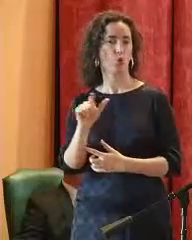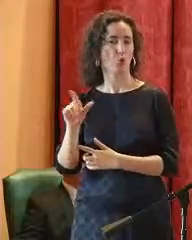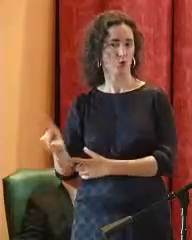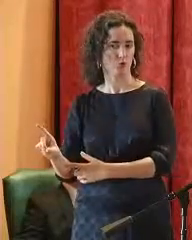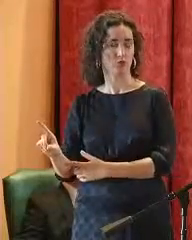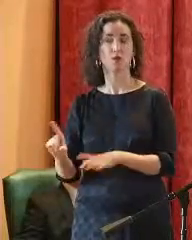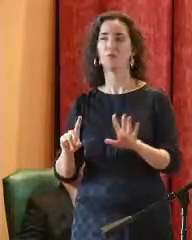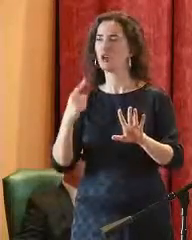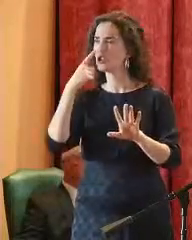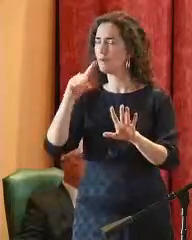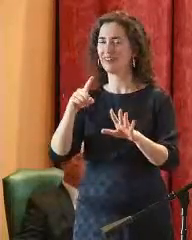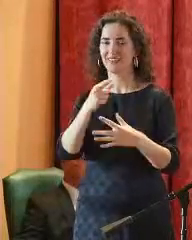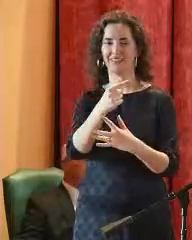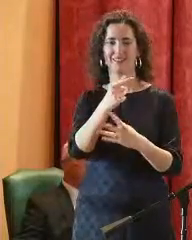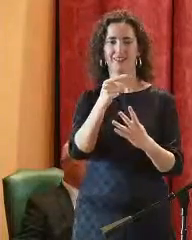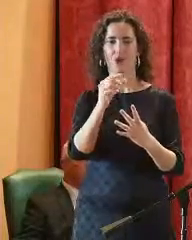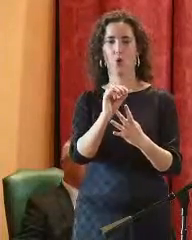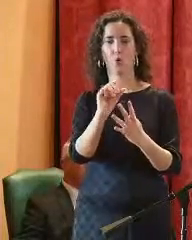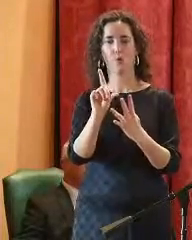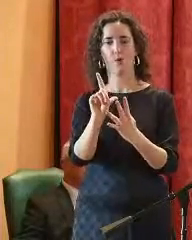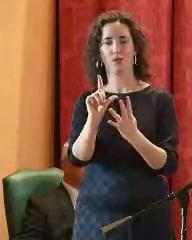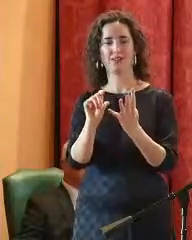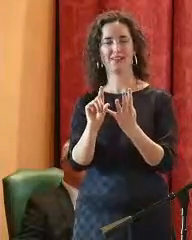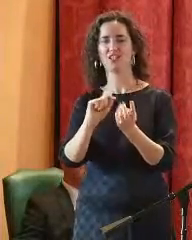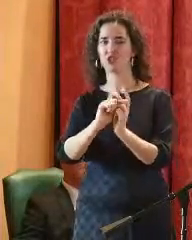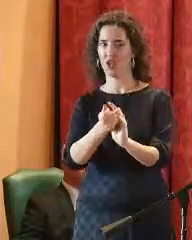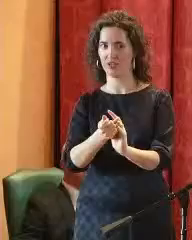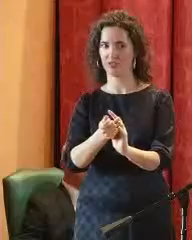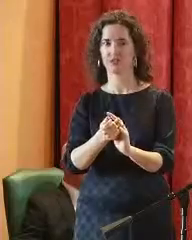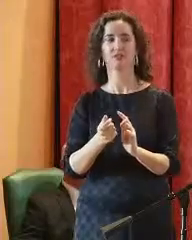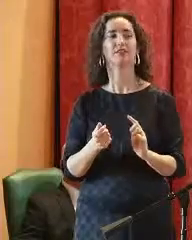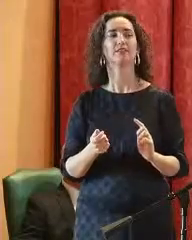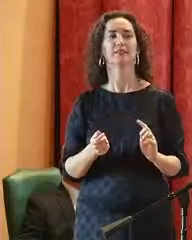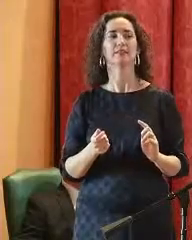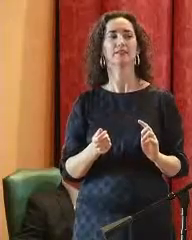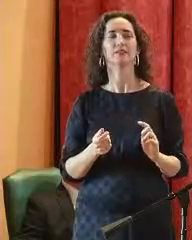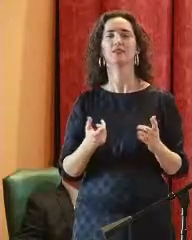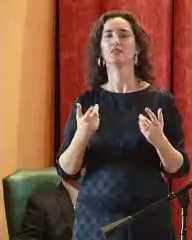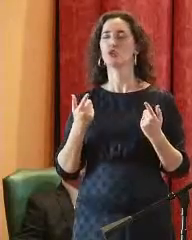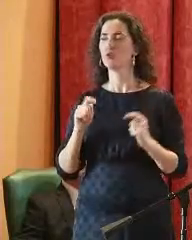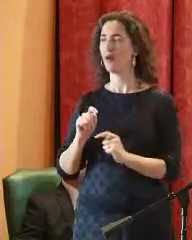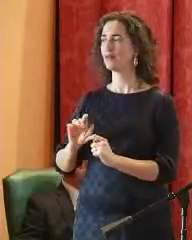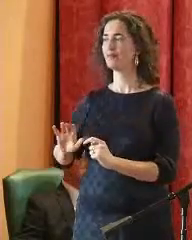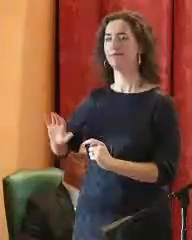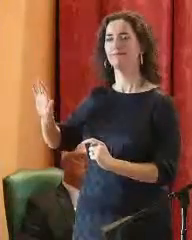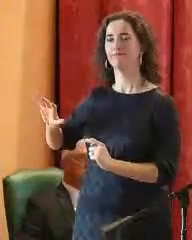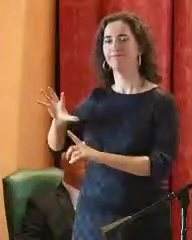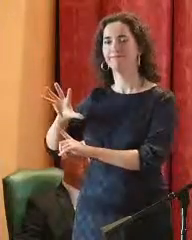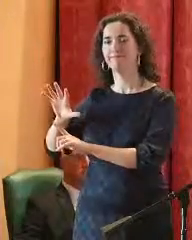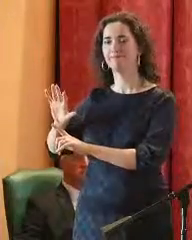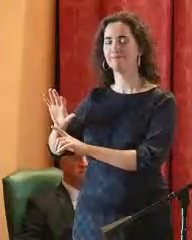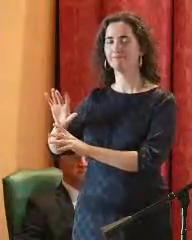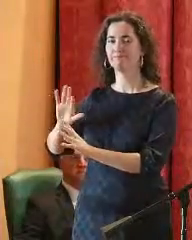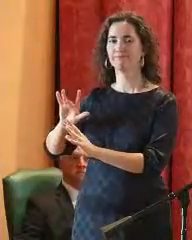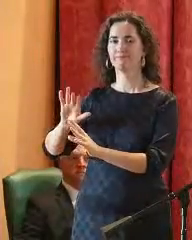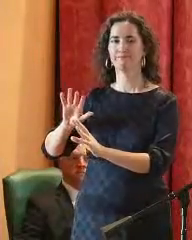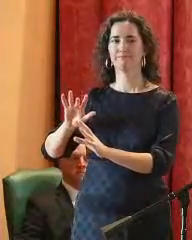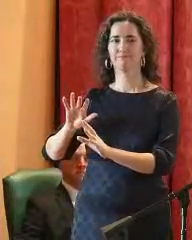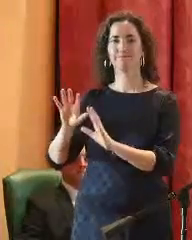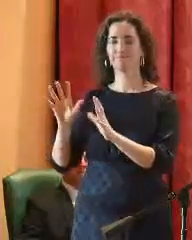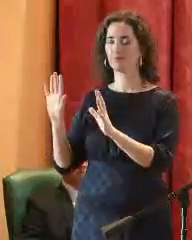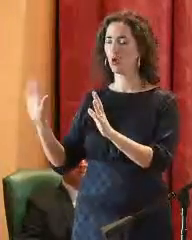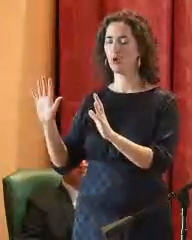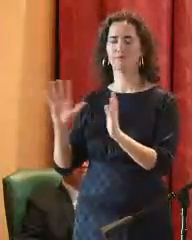time change that acronym to try to capture the